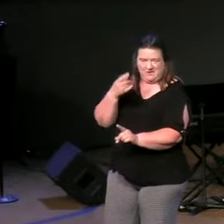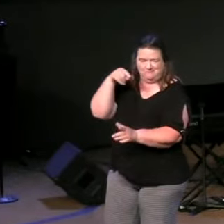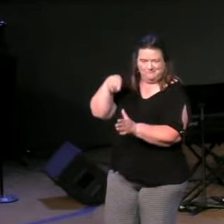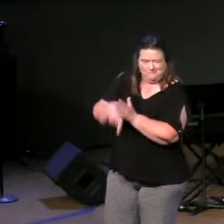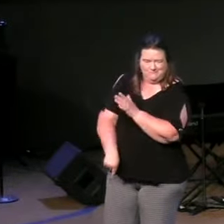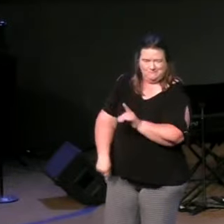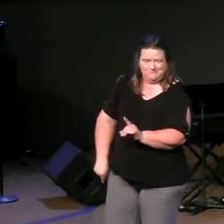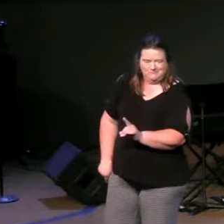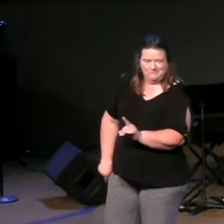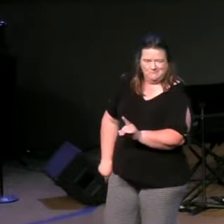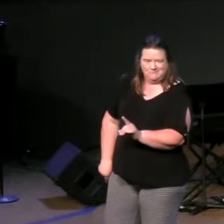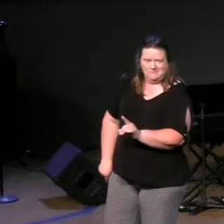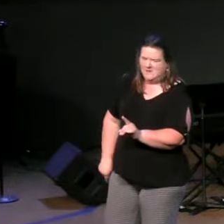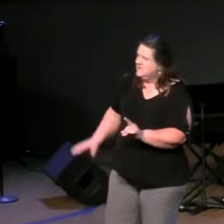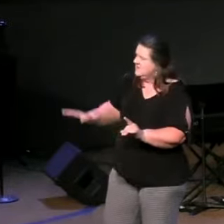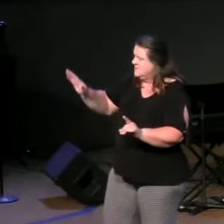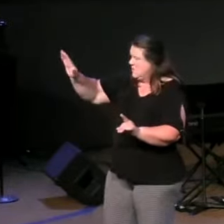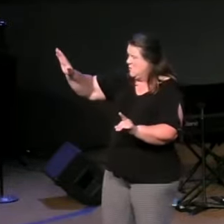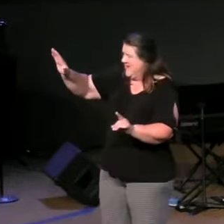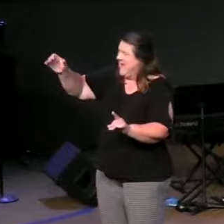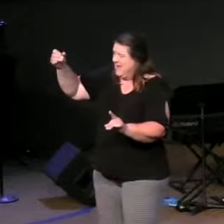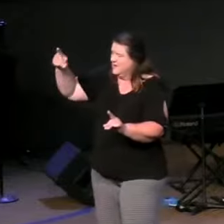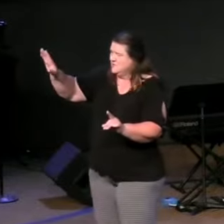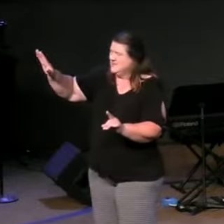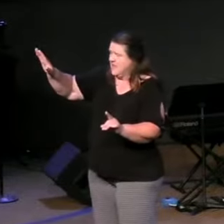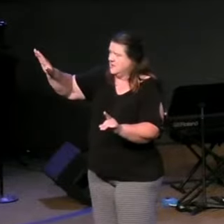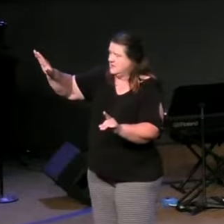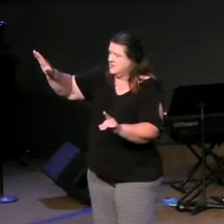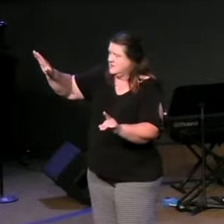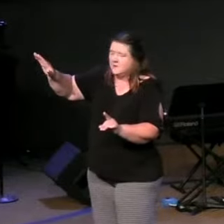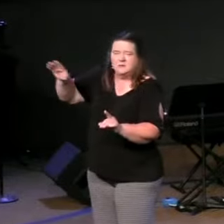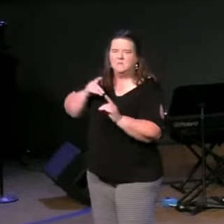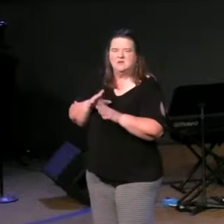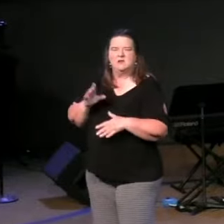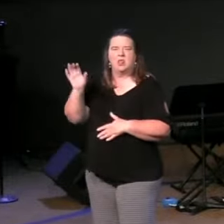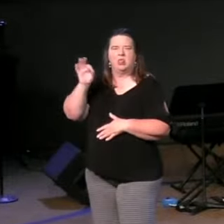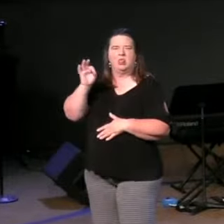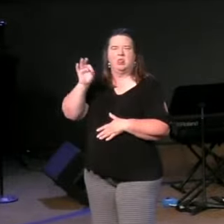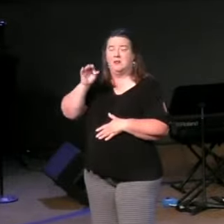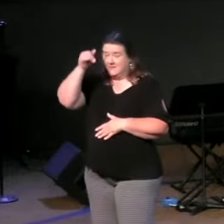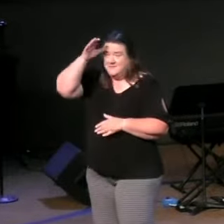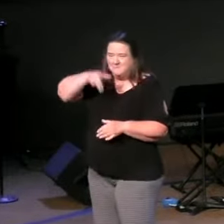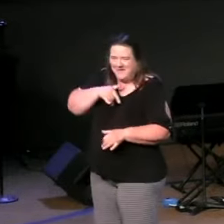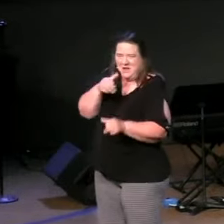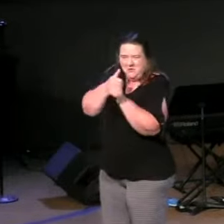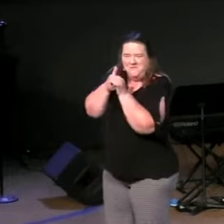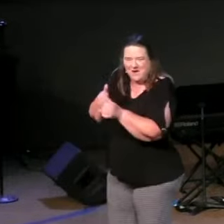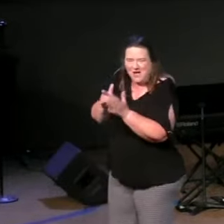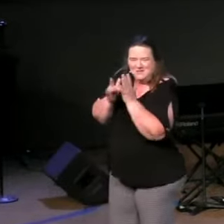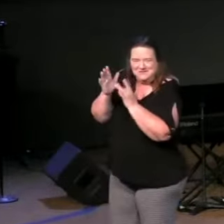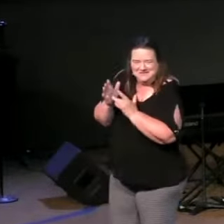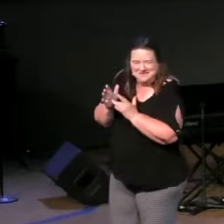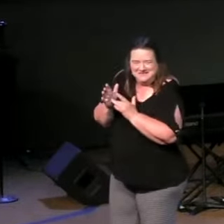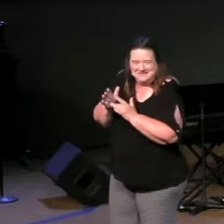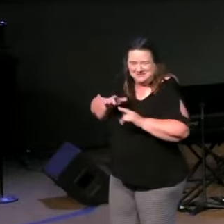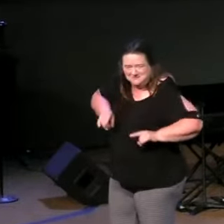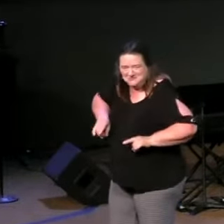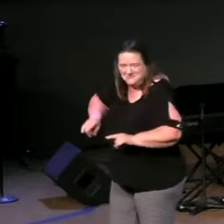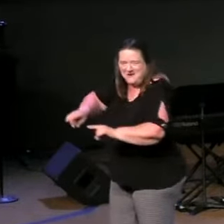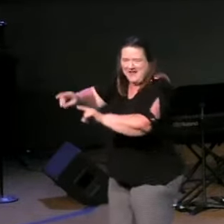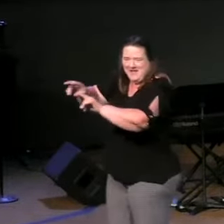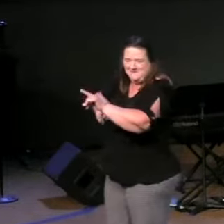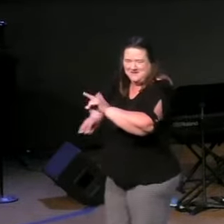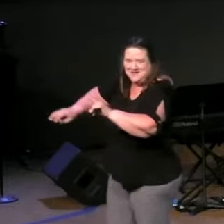right? But wait, she understands it. But the disciples, the men that had been traveling with Jesus during this entire